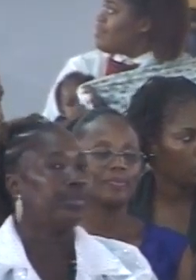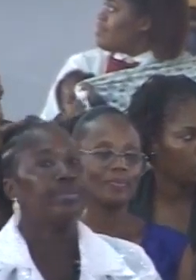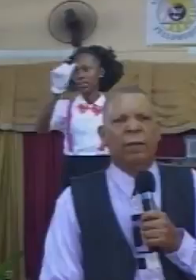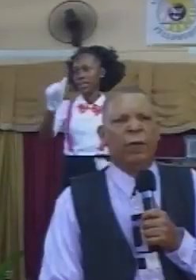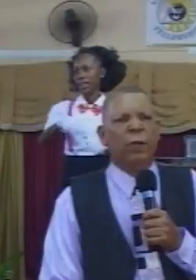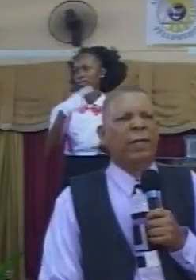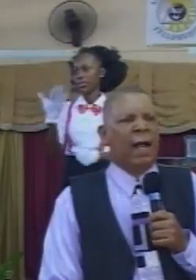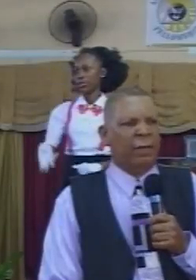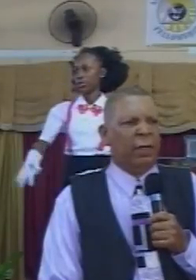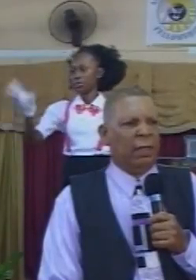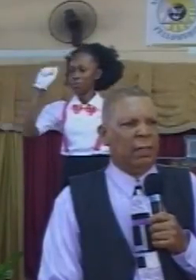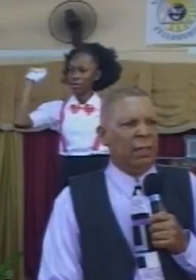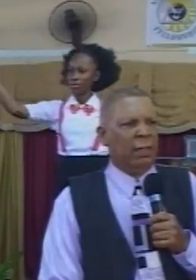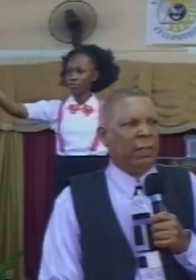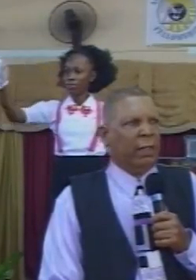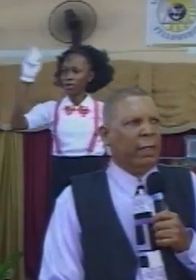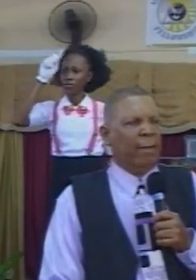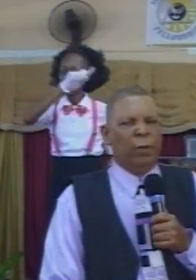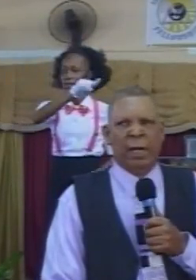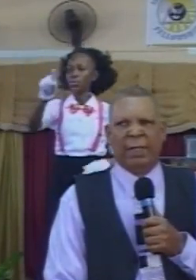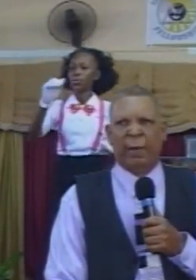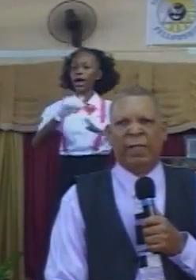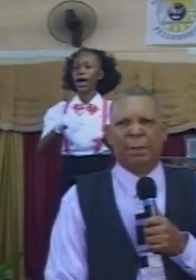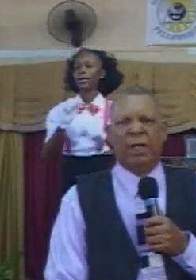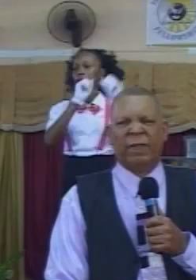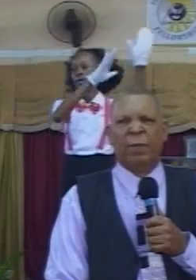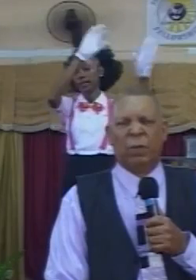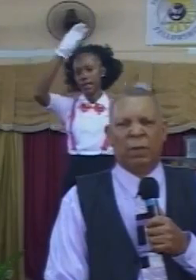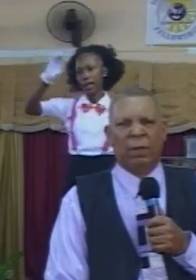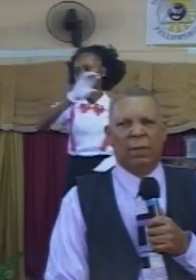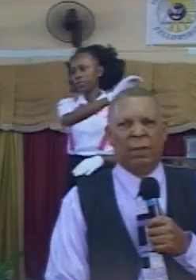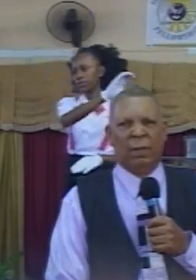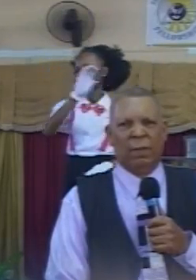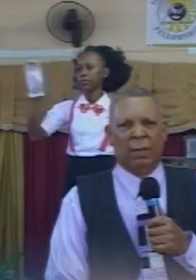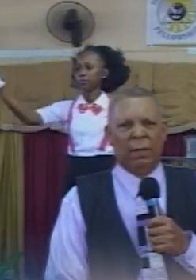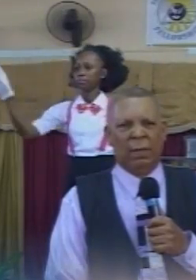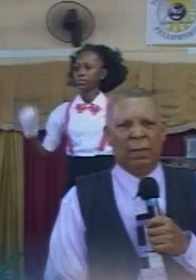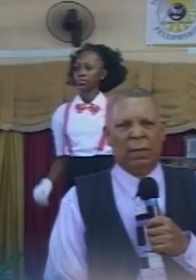Everything was won for you at Calvary. But there has to be a response from you.